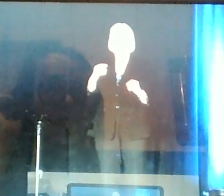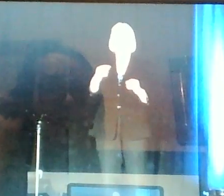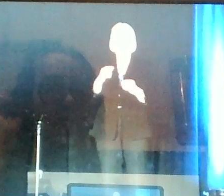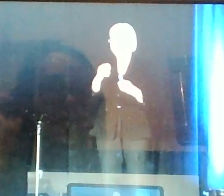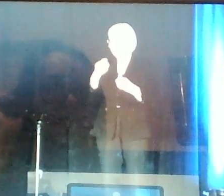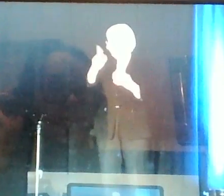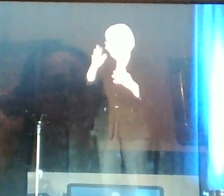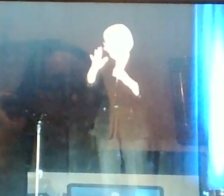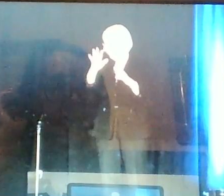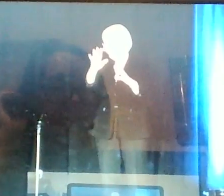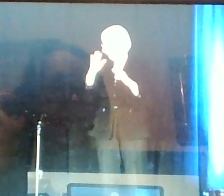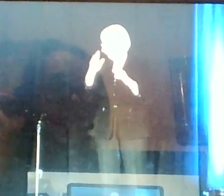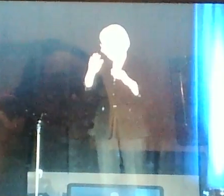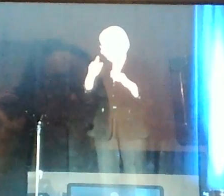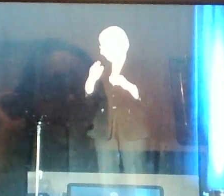Practice that 75% because it's good.